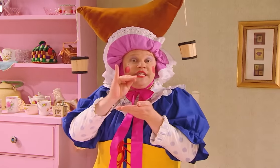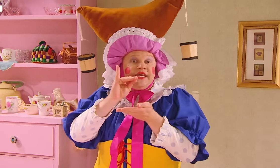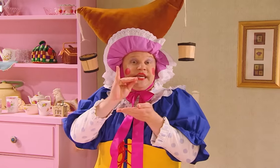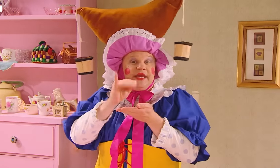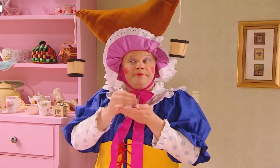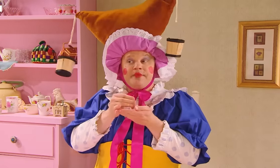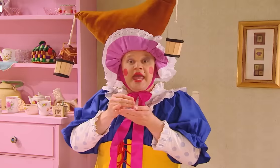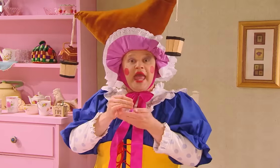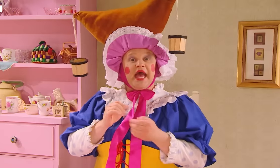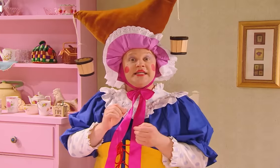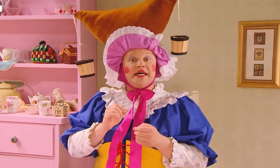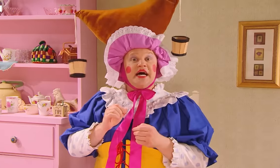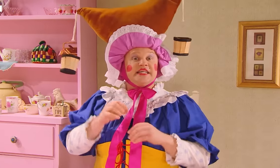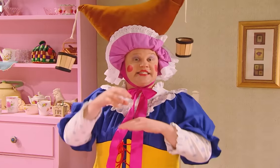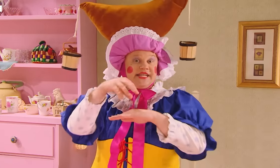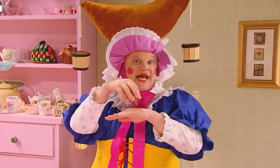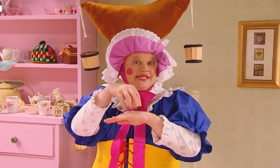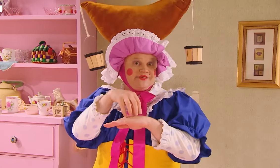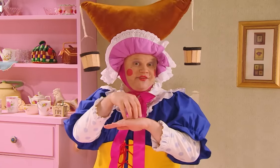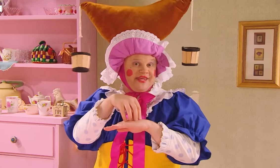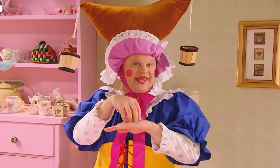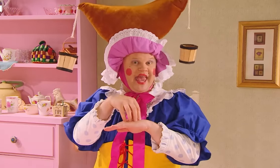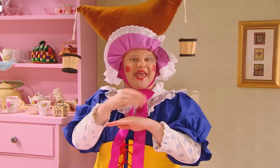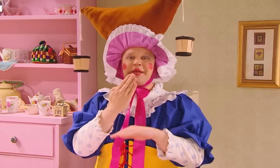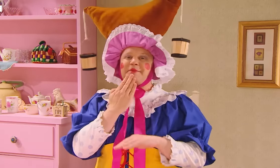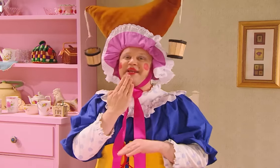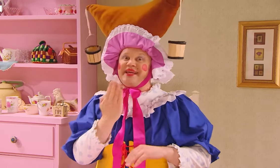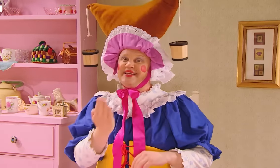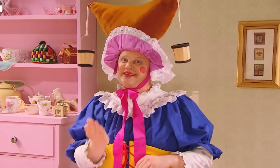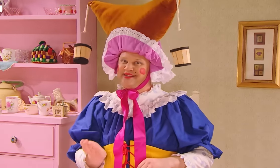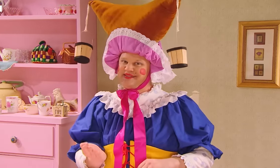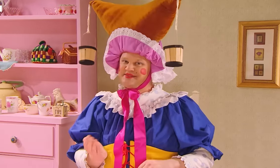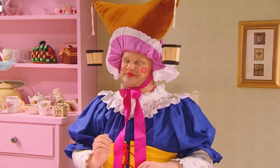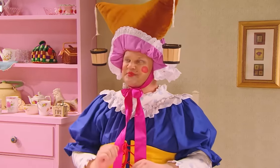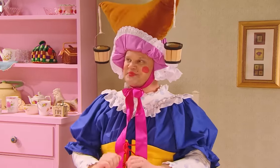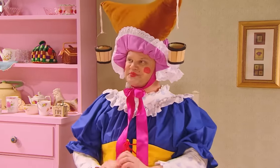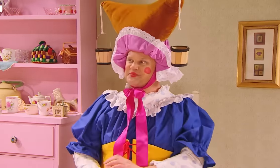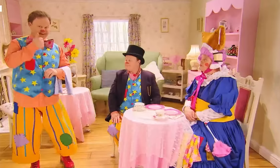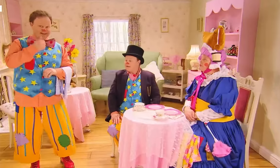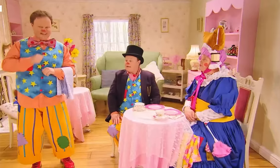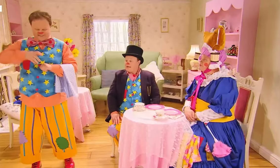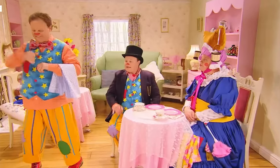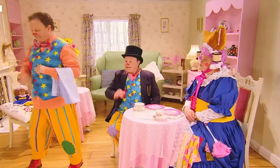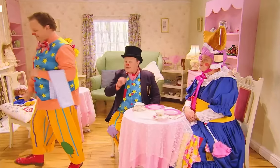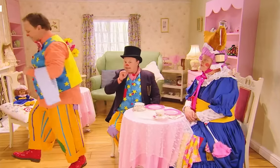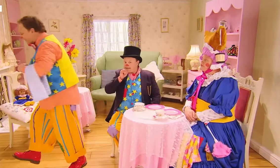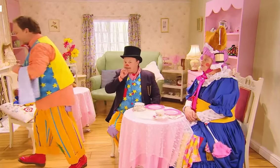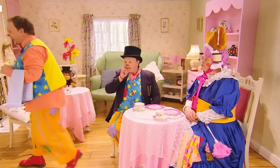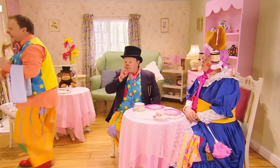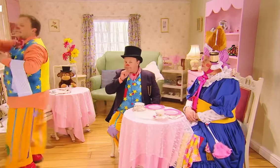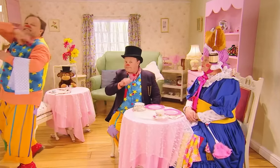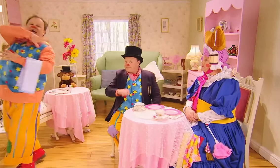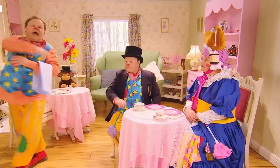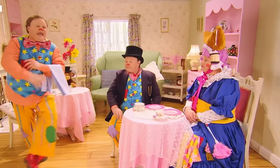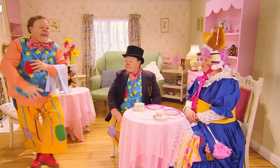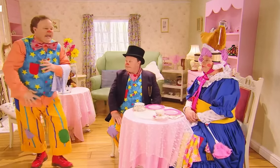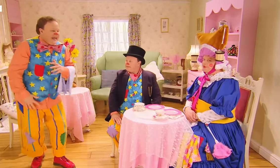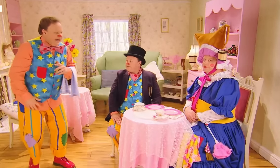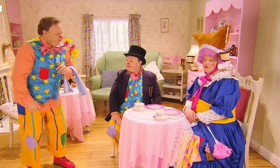tea and a slice of cake, please. Very good. Mr. Tumble, wait.